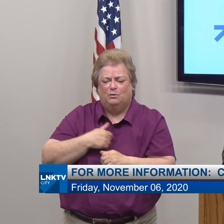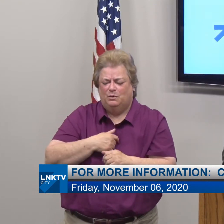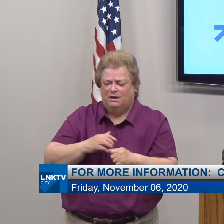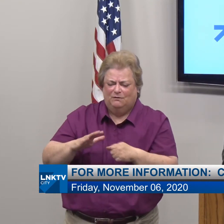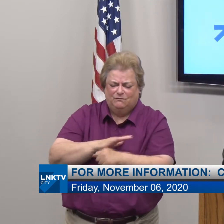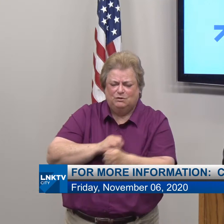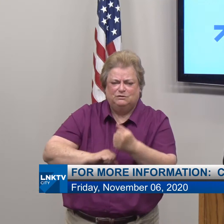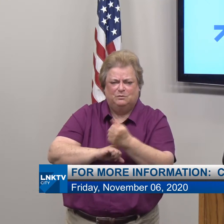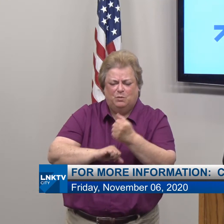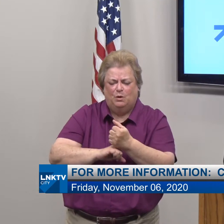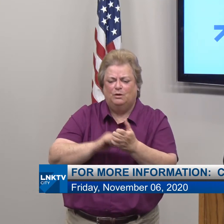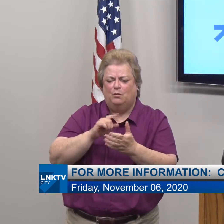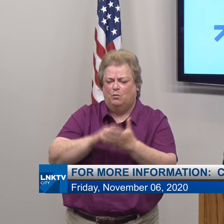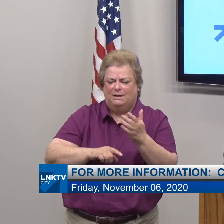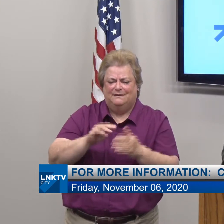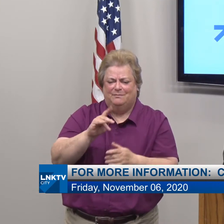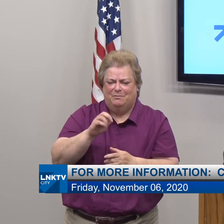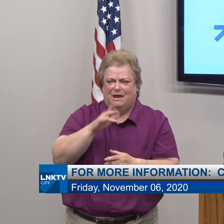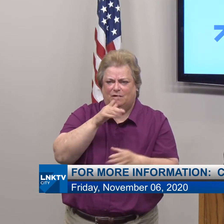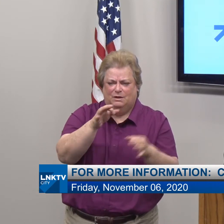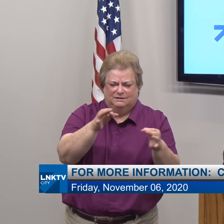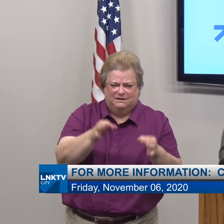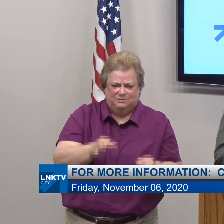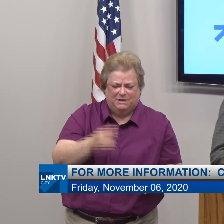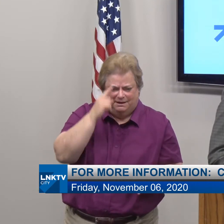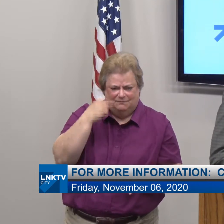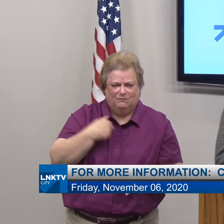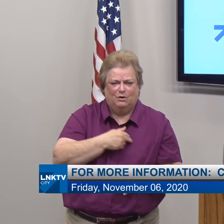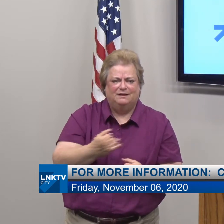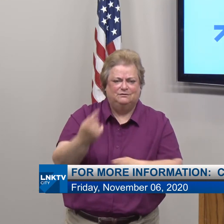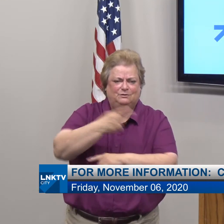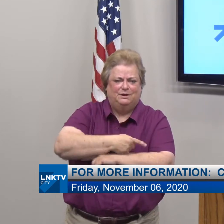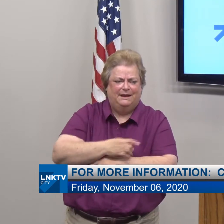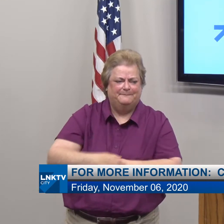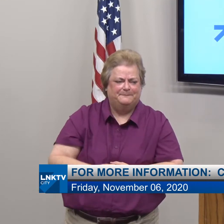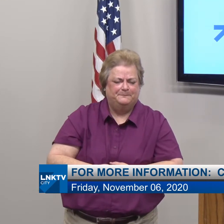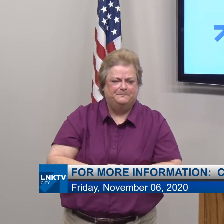of everything that the Mayor is outlining for us today. Thank you.